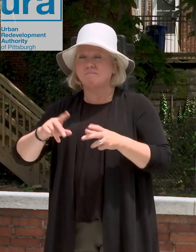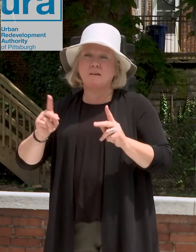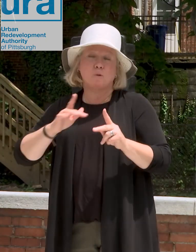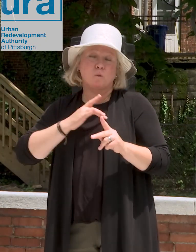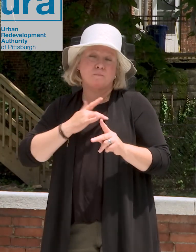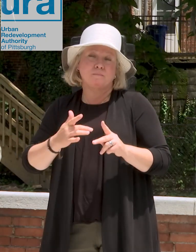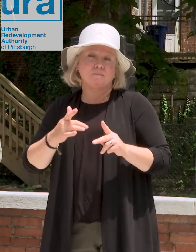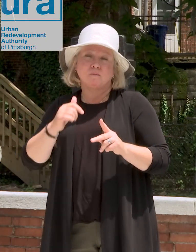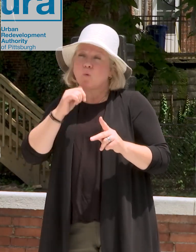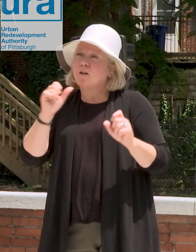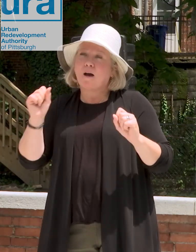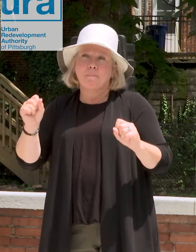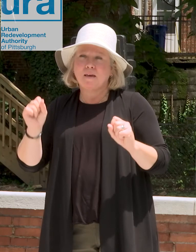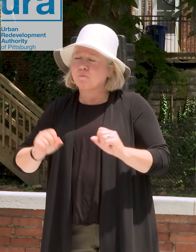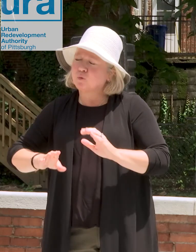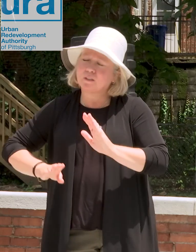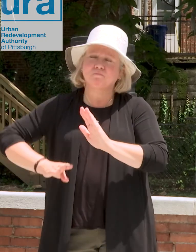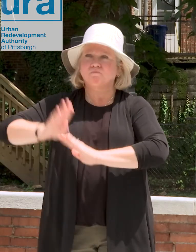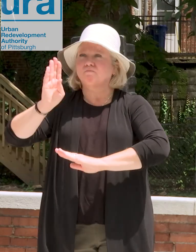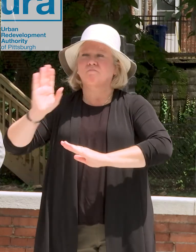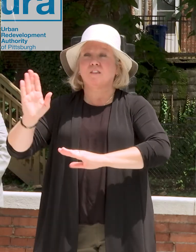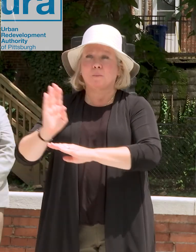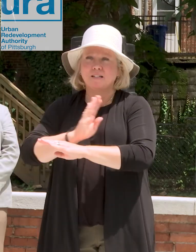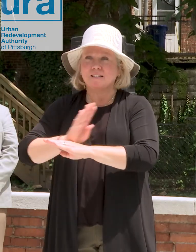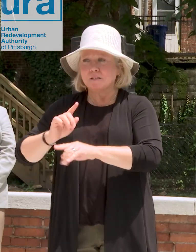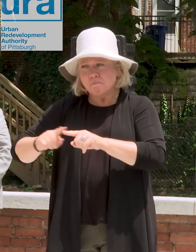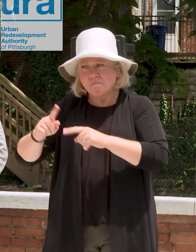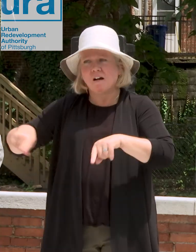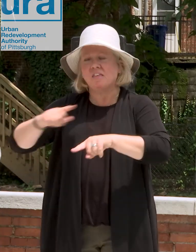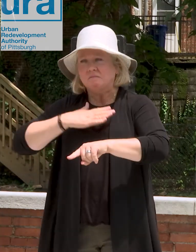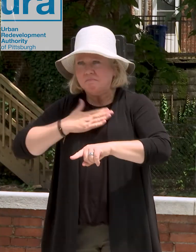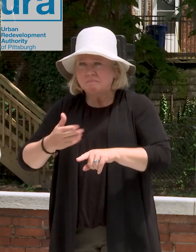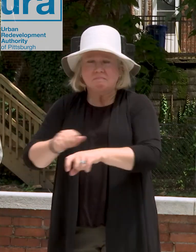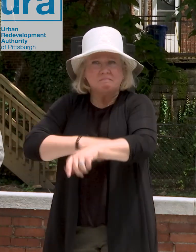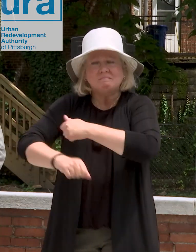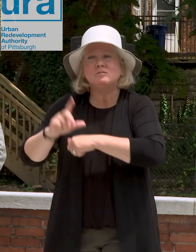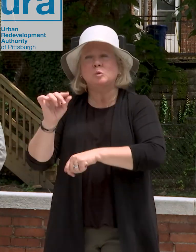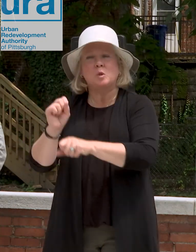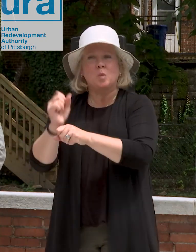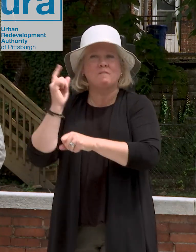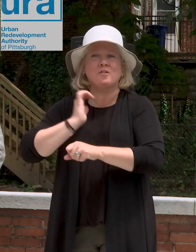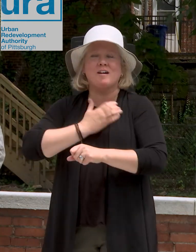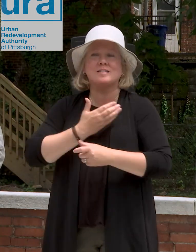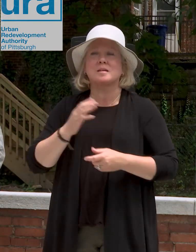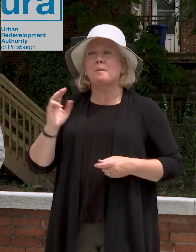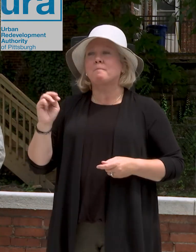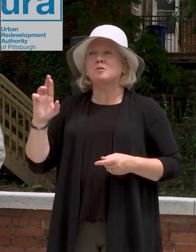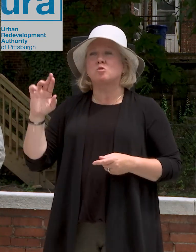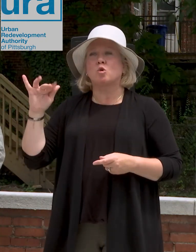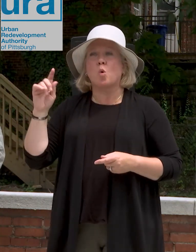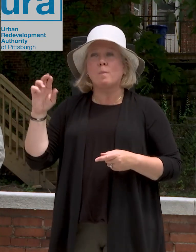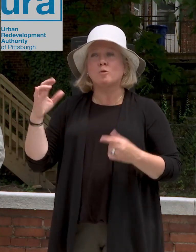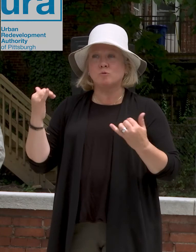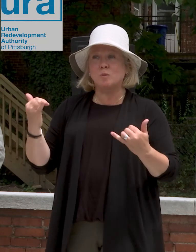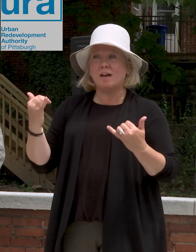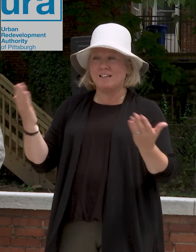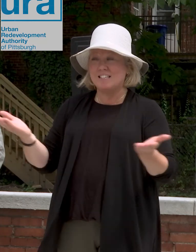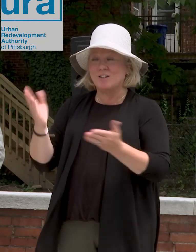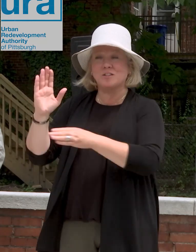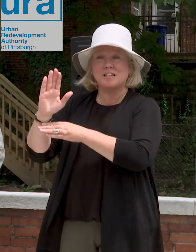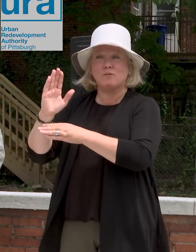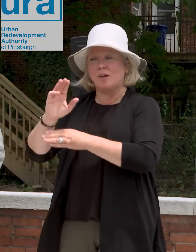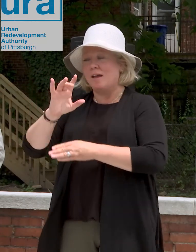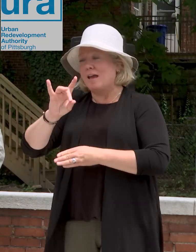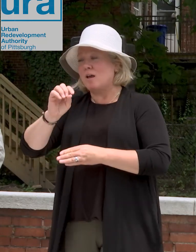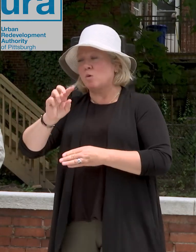able to build their business. These are the folks that have done this work for us. Mr. Comer is here this afternoon. When you go through 802 Bryn Mawr